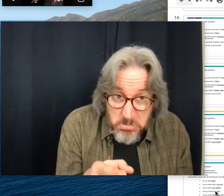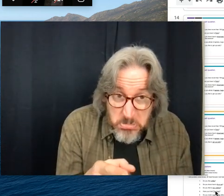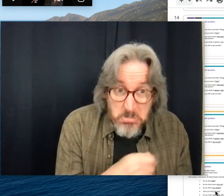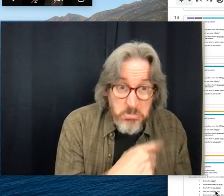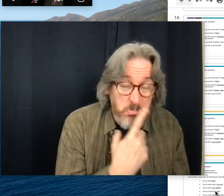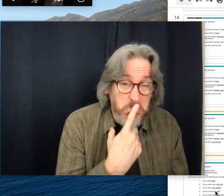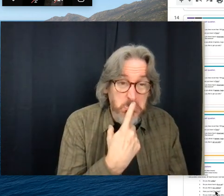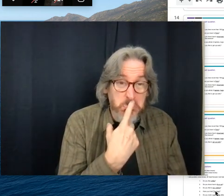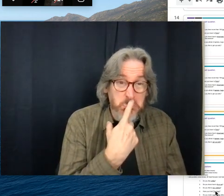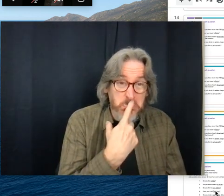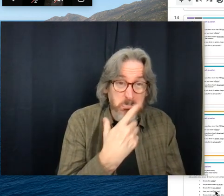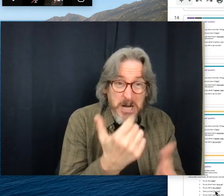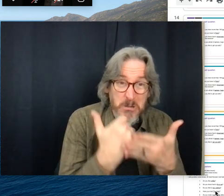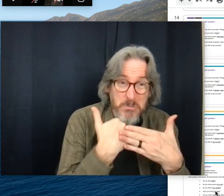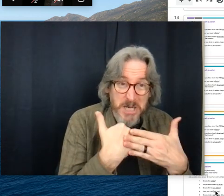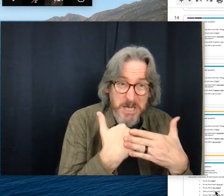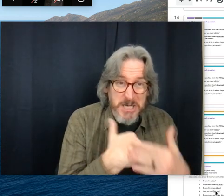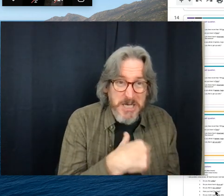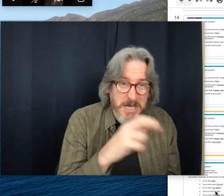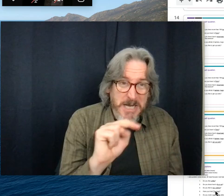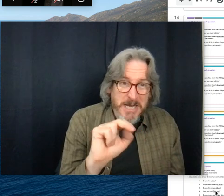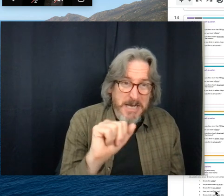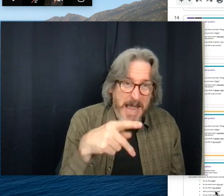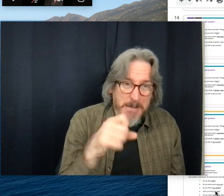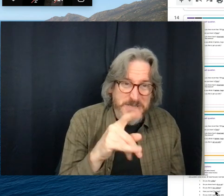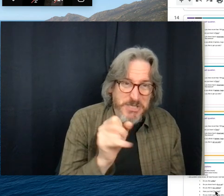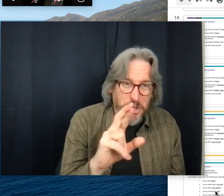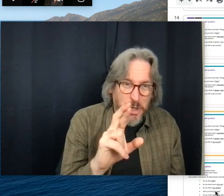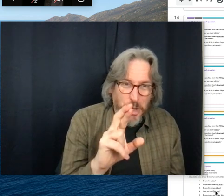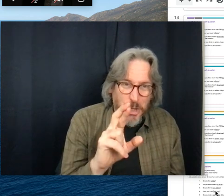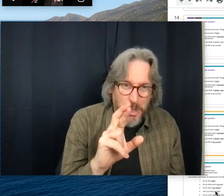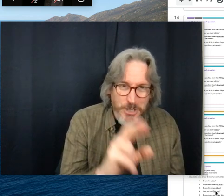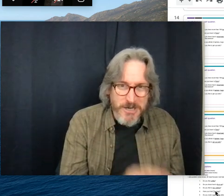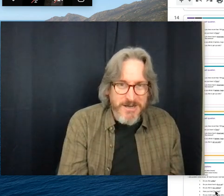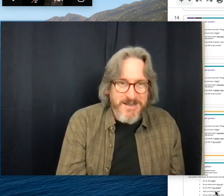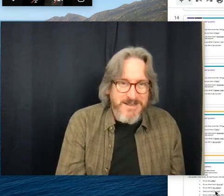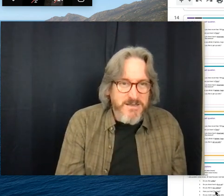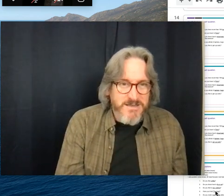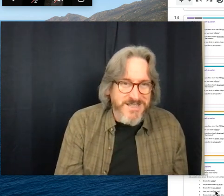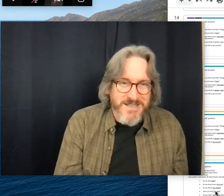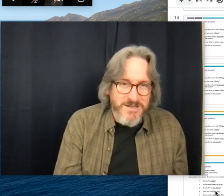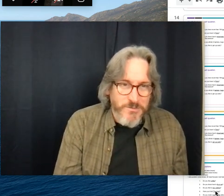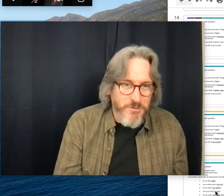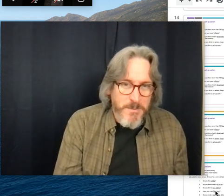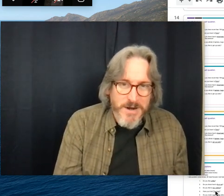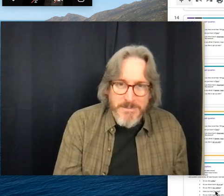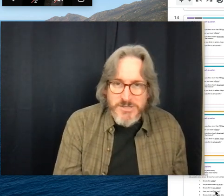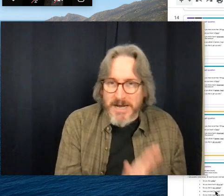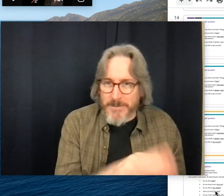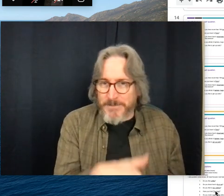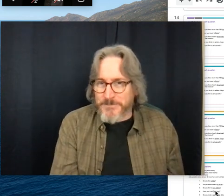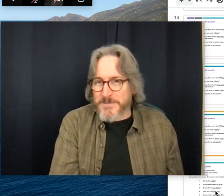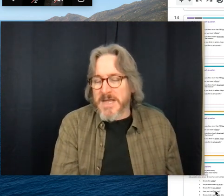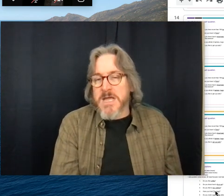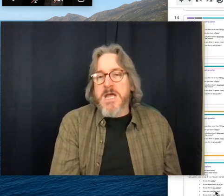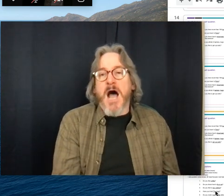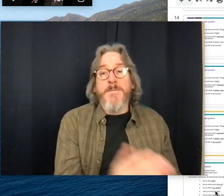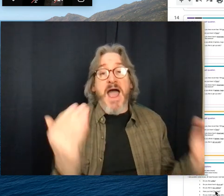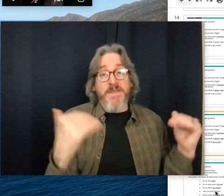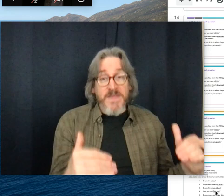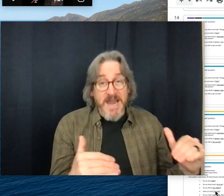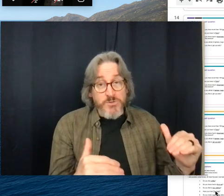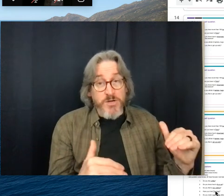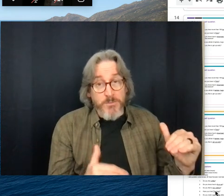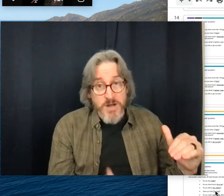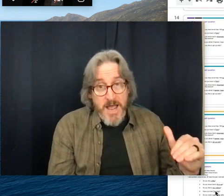Help me, Napster. You don't remember an abstract. Anyway,